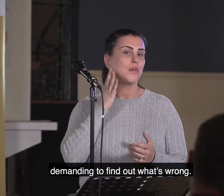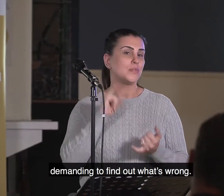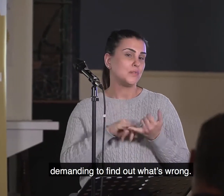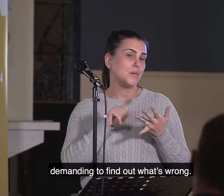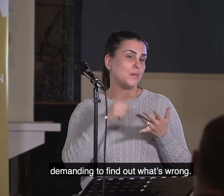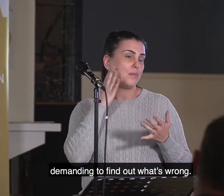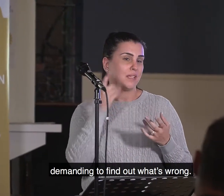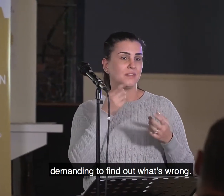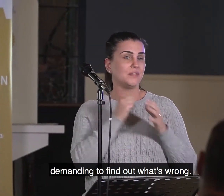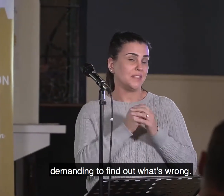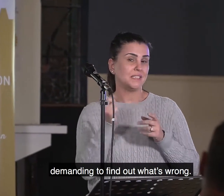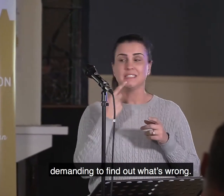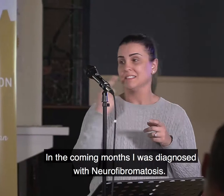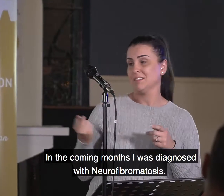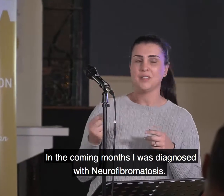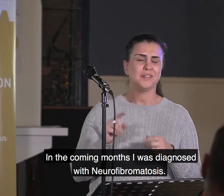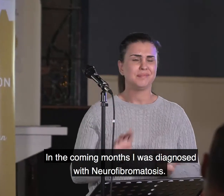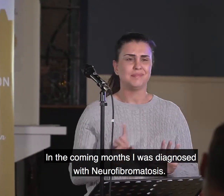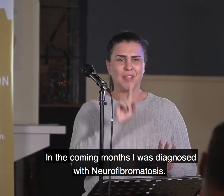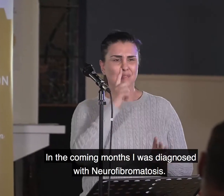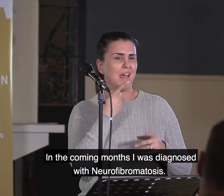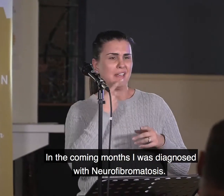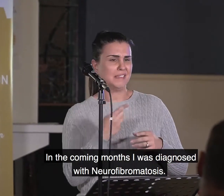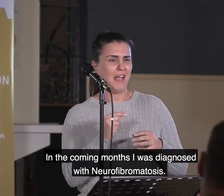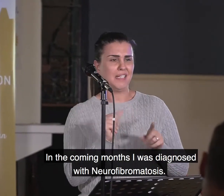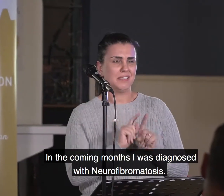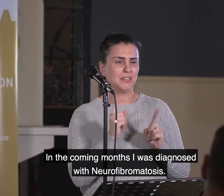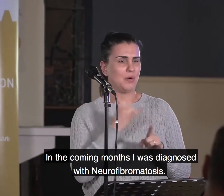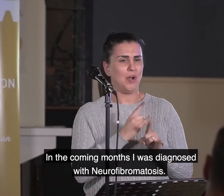wrong. In the coming months, I was diagnosed with